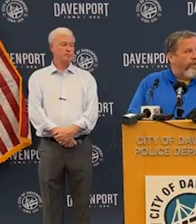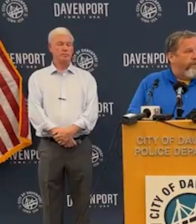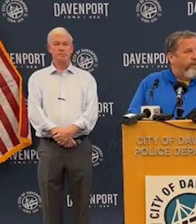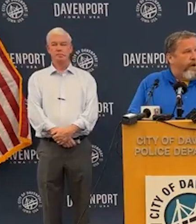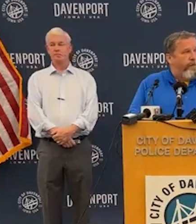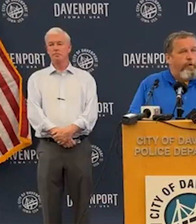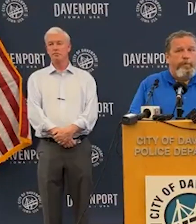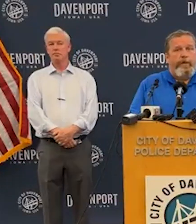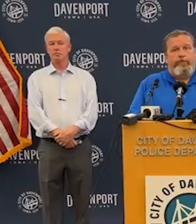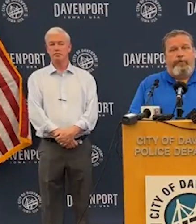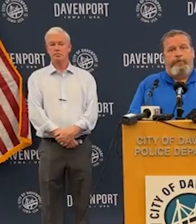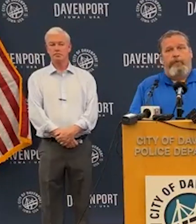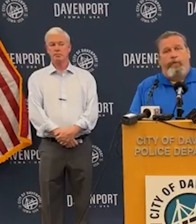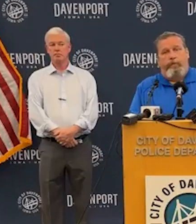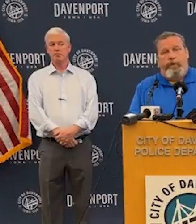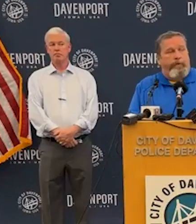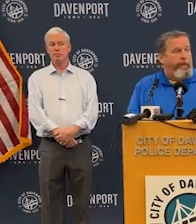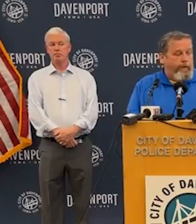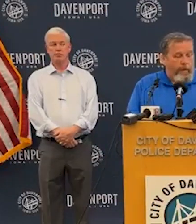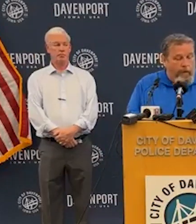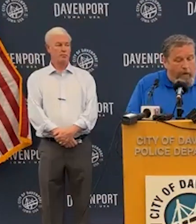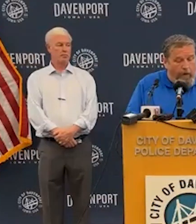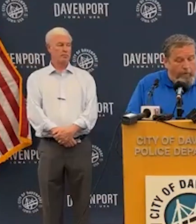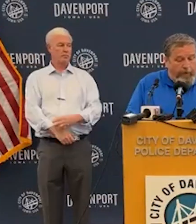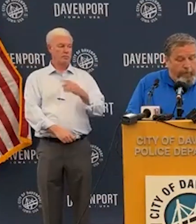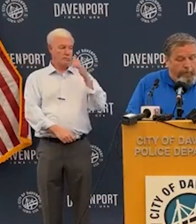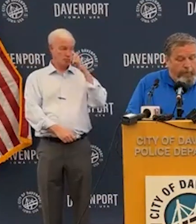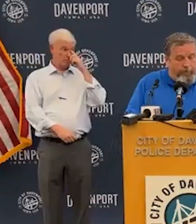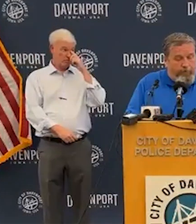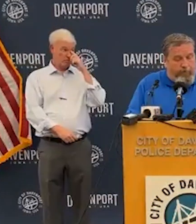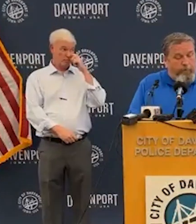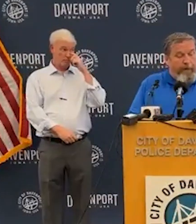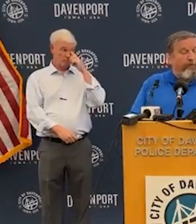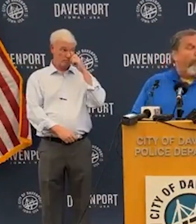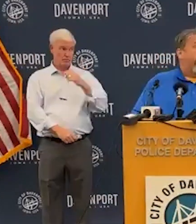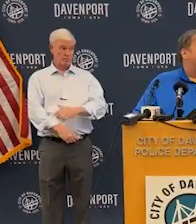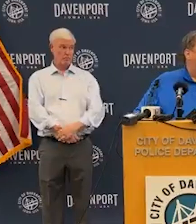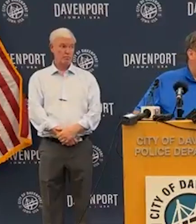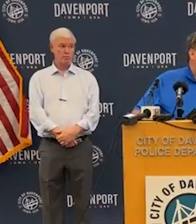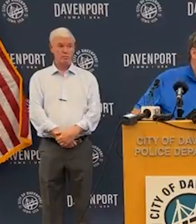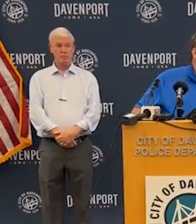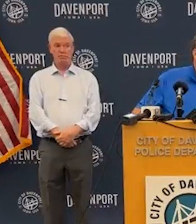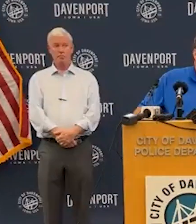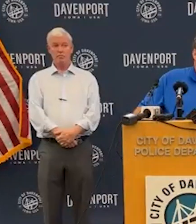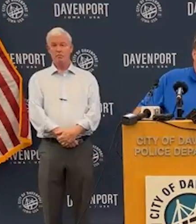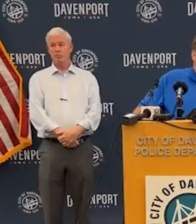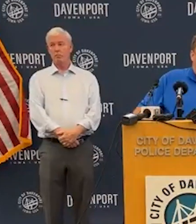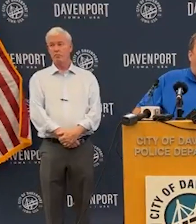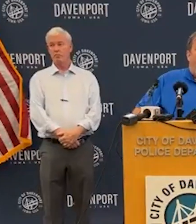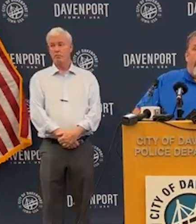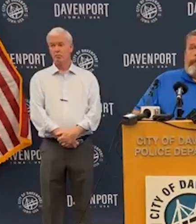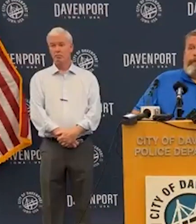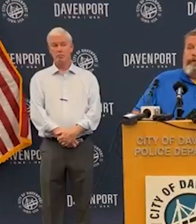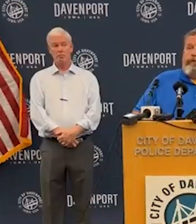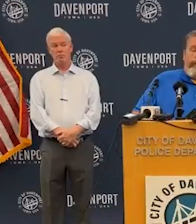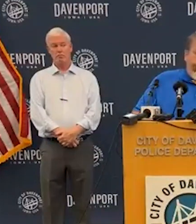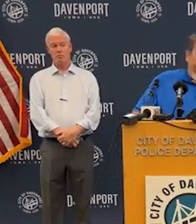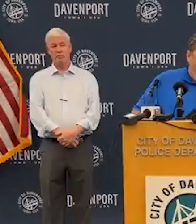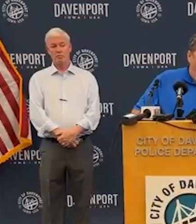questions about a permit issued for the building that was issued on May 25th. The permit